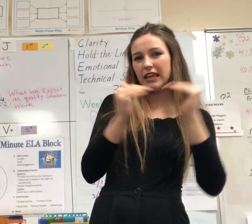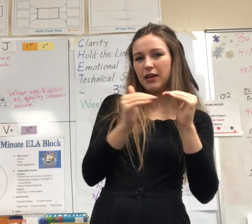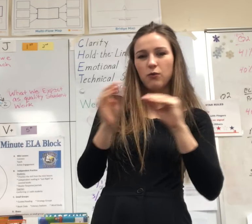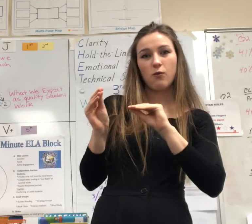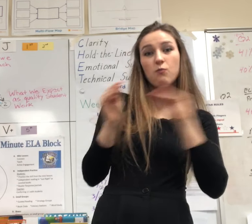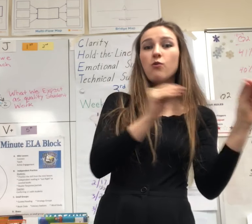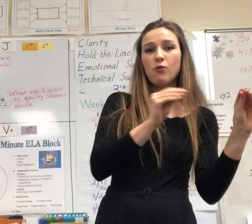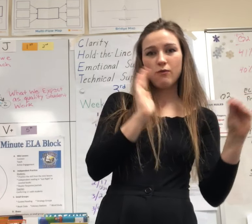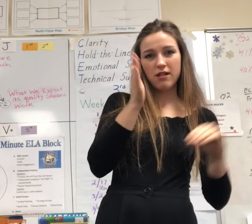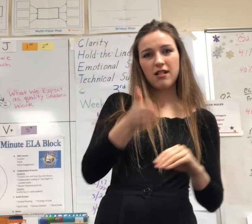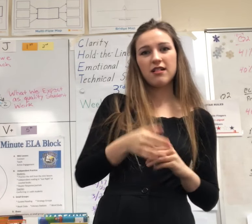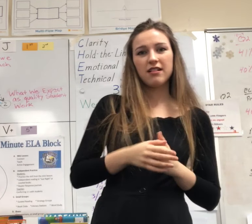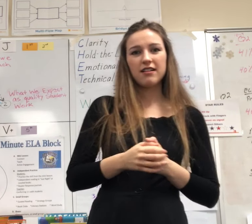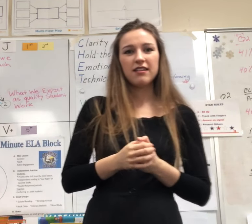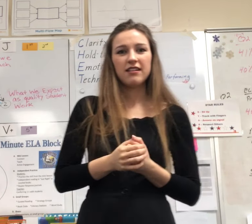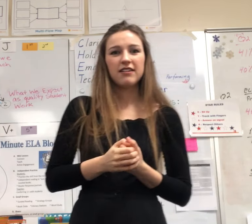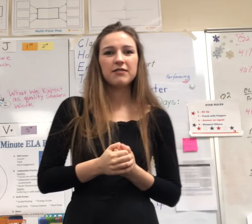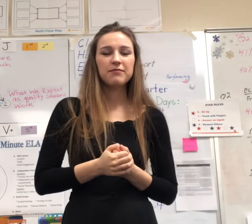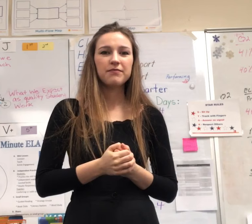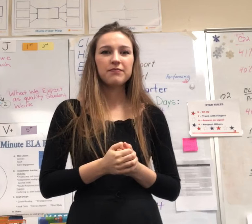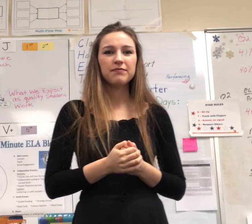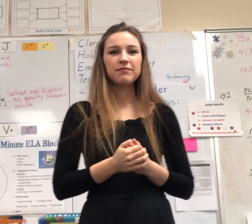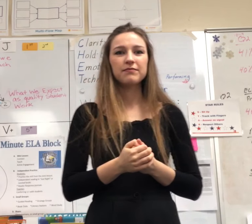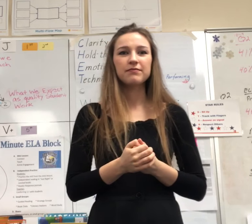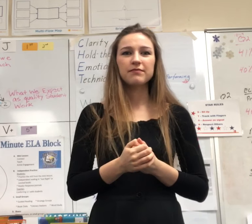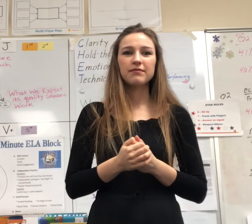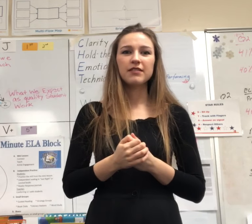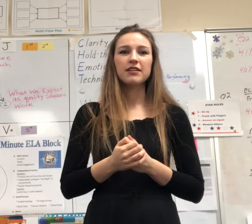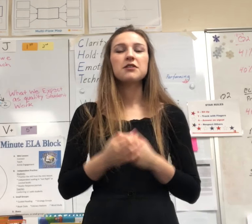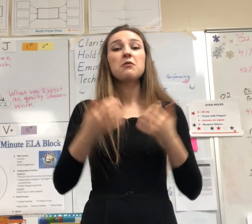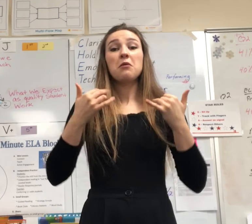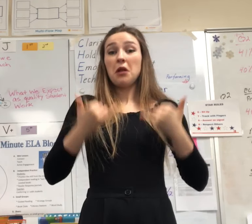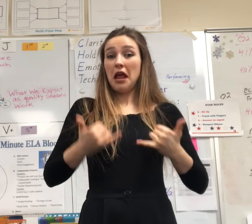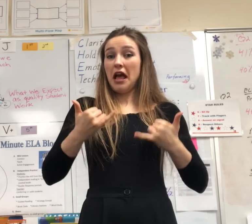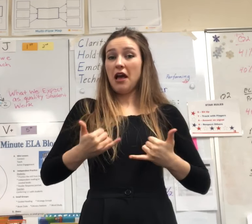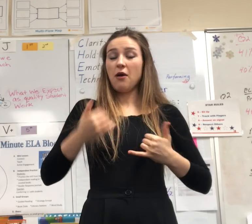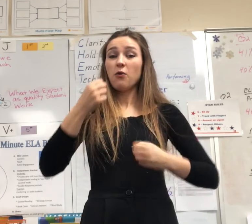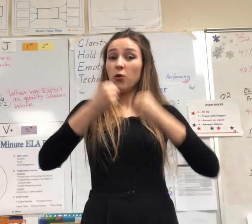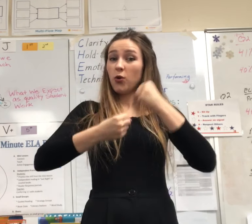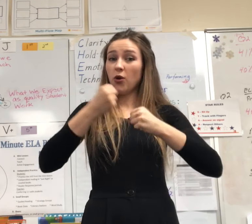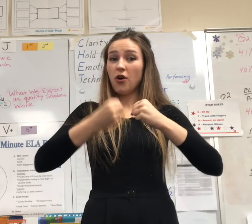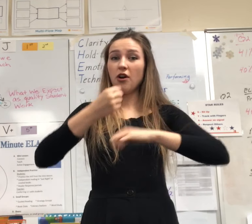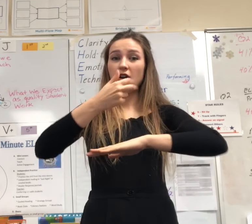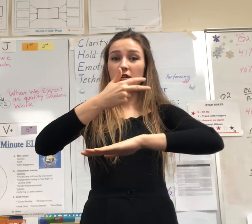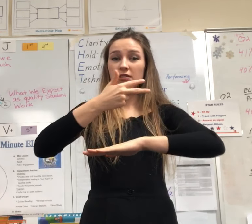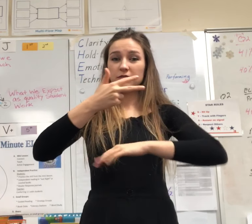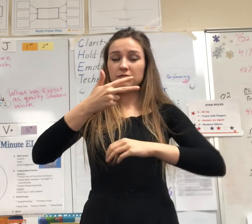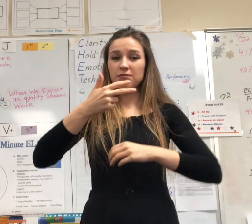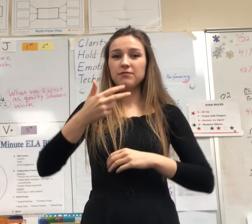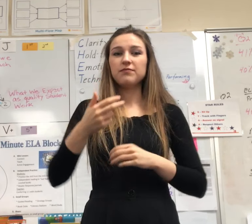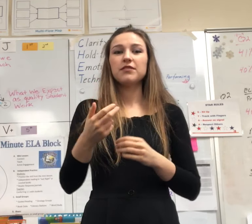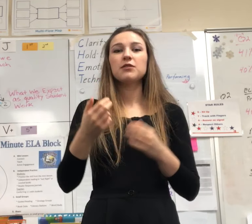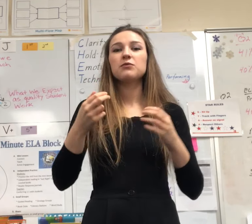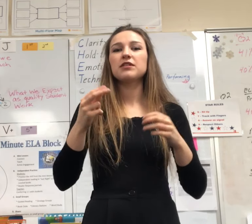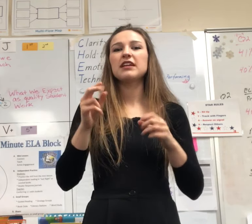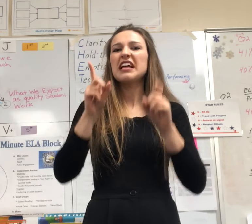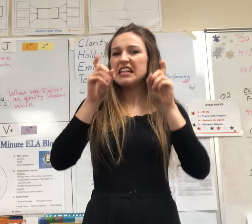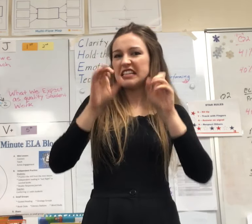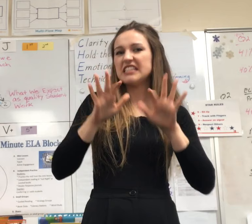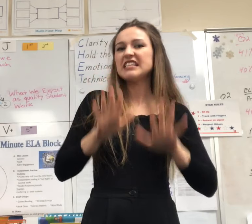going to use what's called a falling weight system to do that. Okay? A